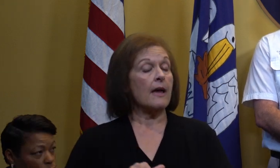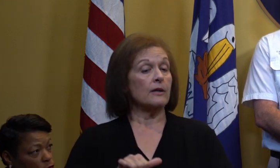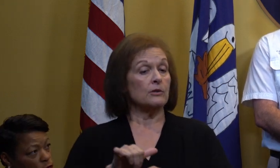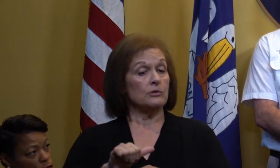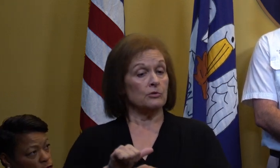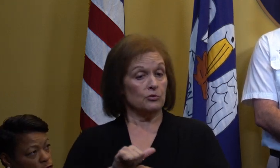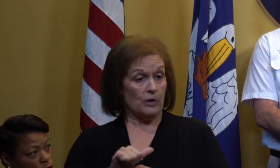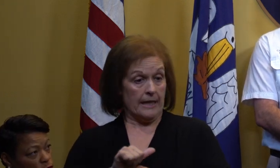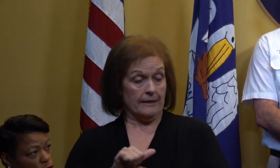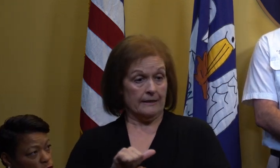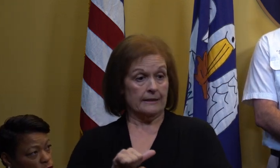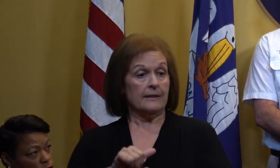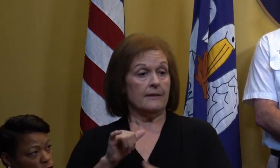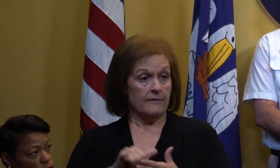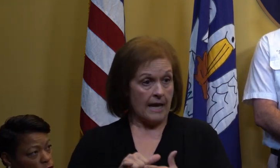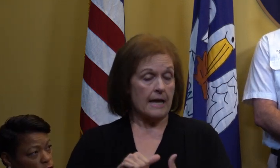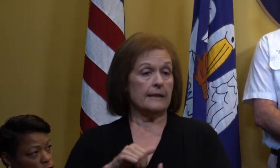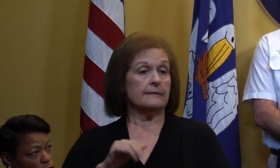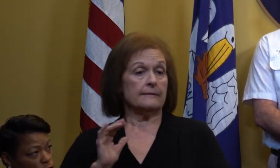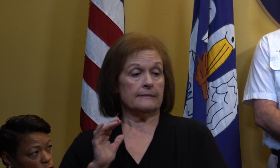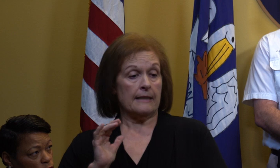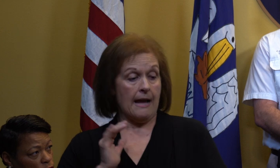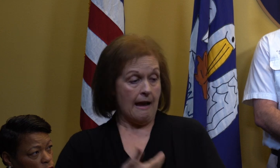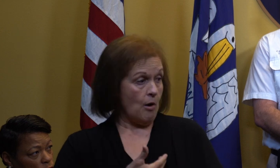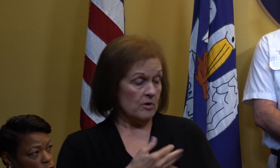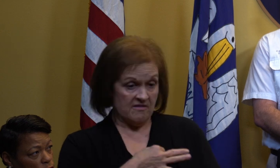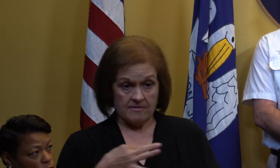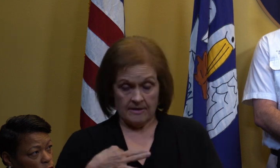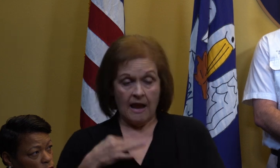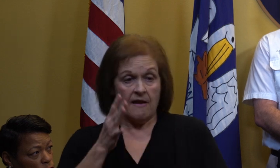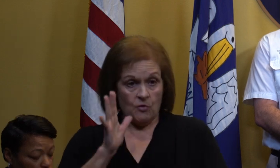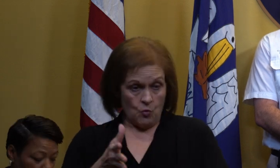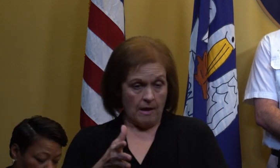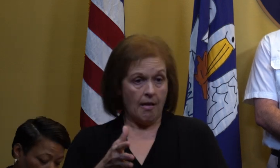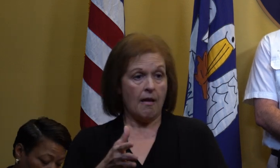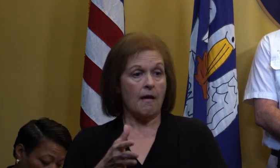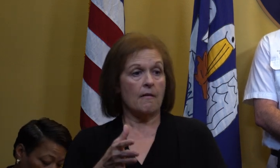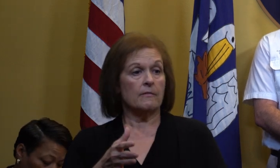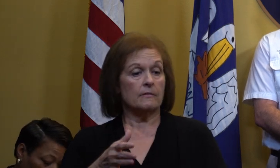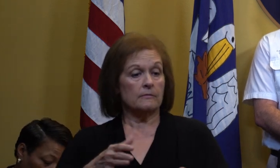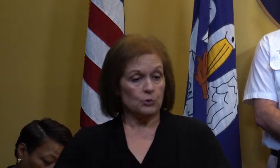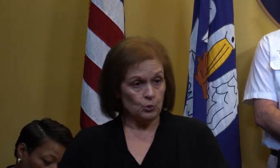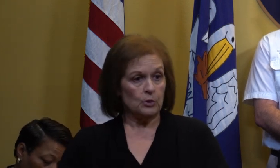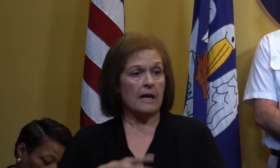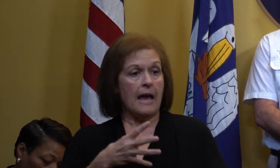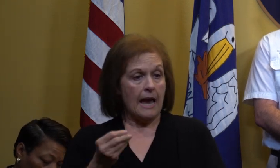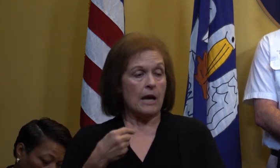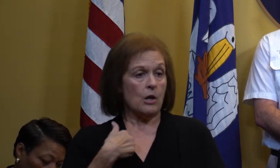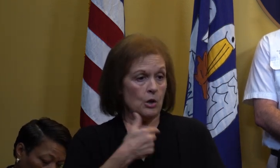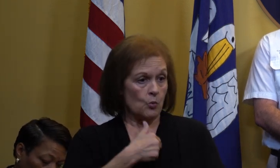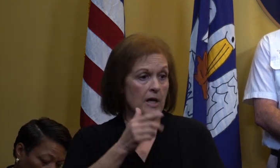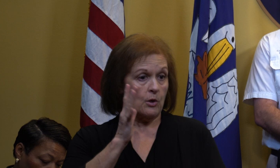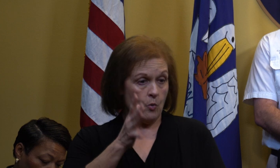During this exercise, our administrative and security personnel simulate the process we would initiate to evacuate residents in the event